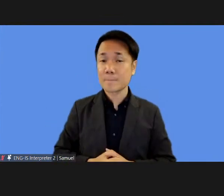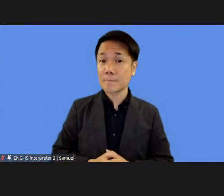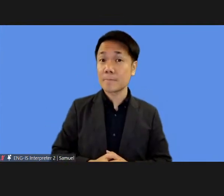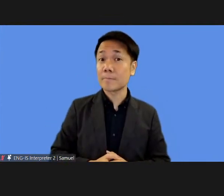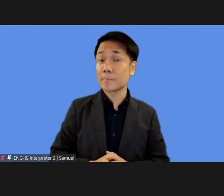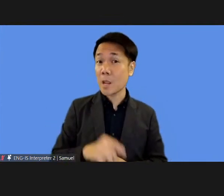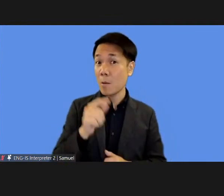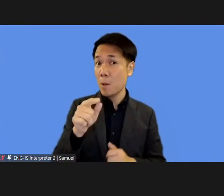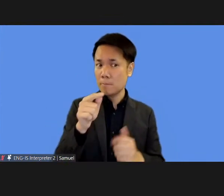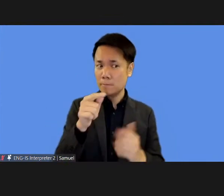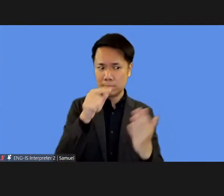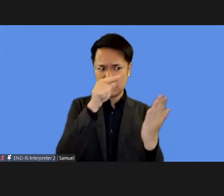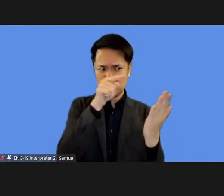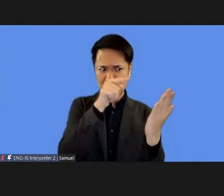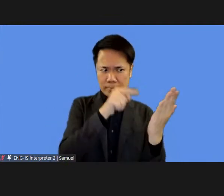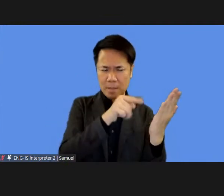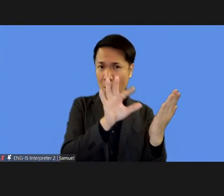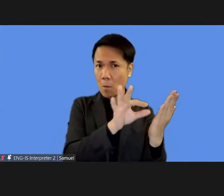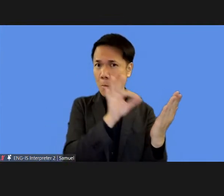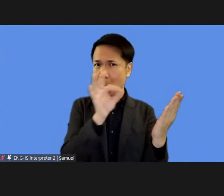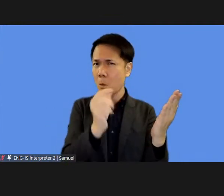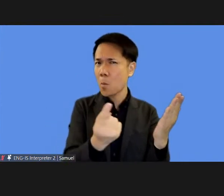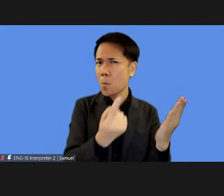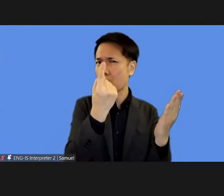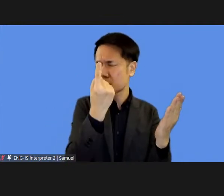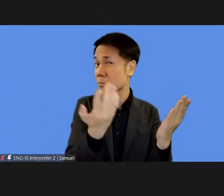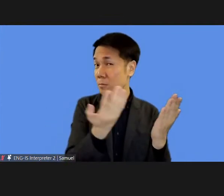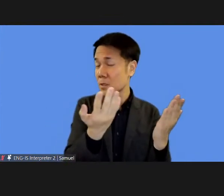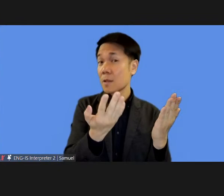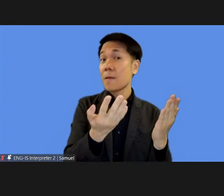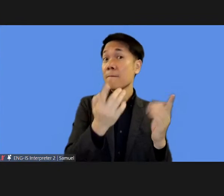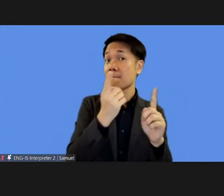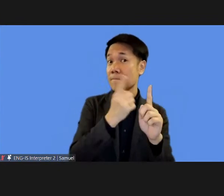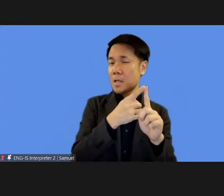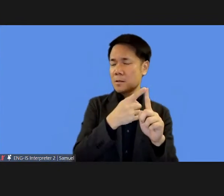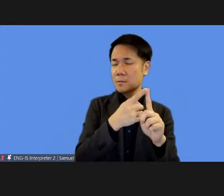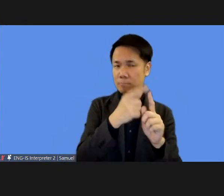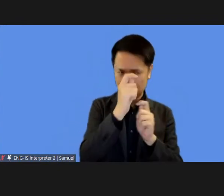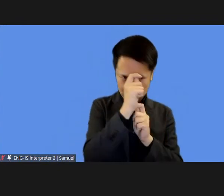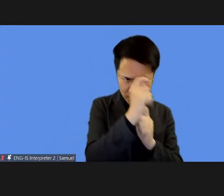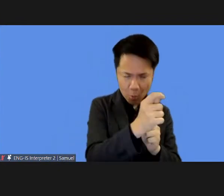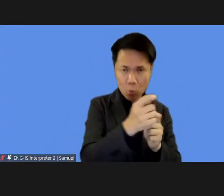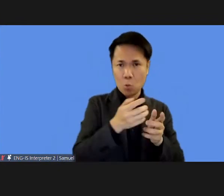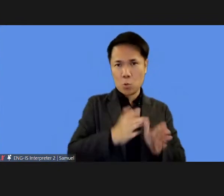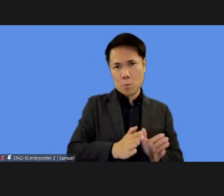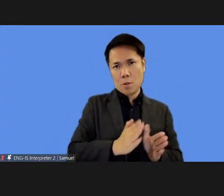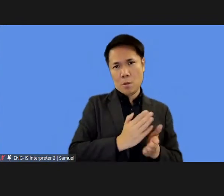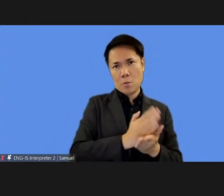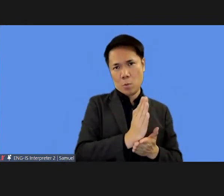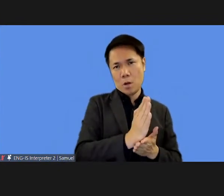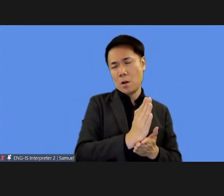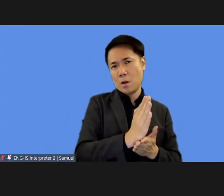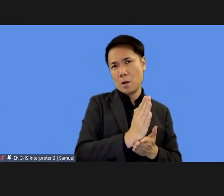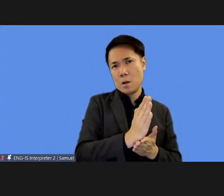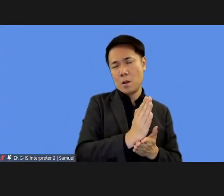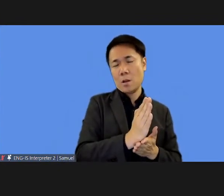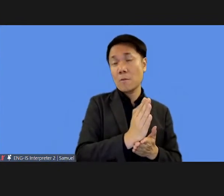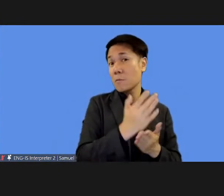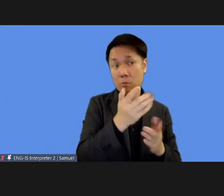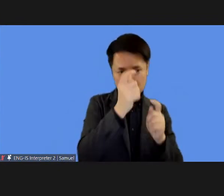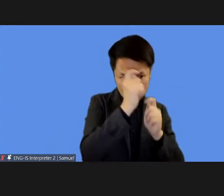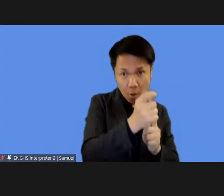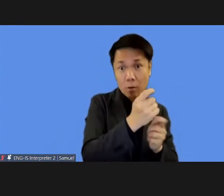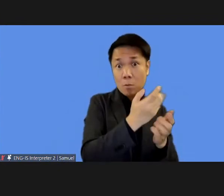was the issue of incorporating human rights aspects in science, technology, innovation,